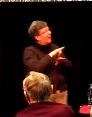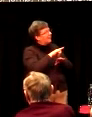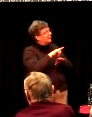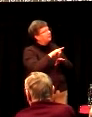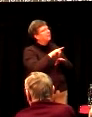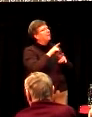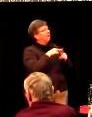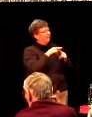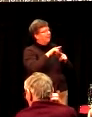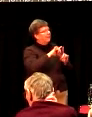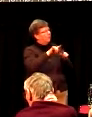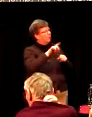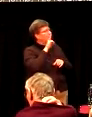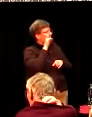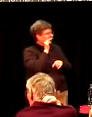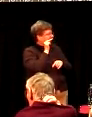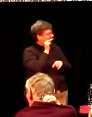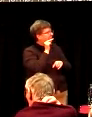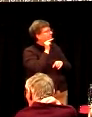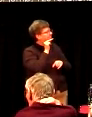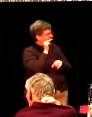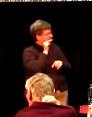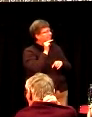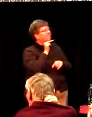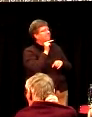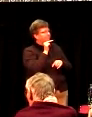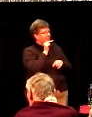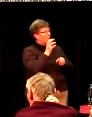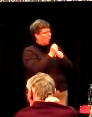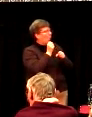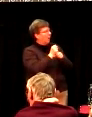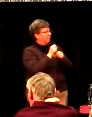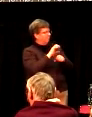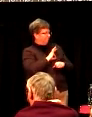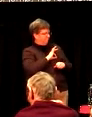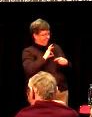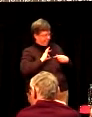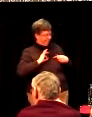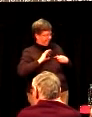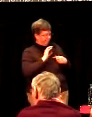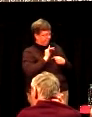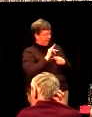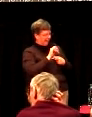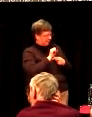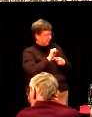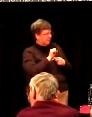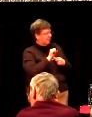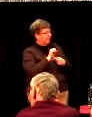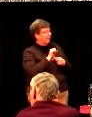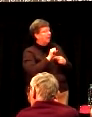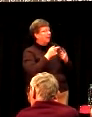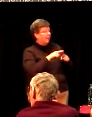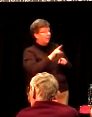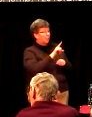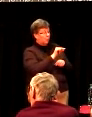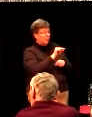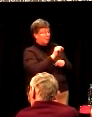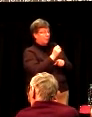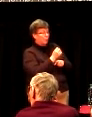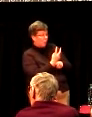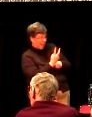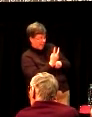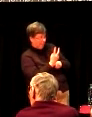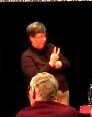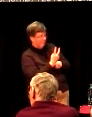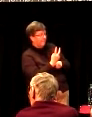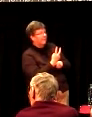flew in Vietnam. He earned a bunch of distinguished service medals. And then in 2012, some